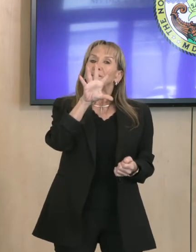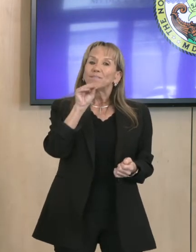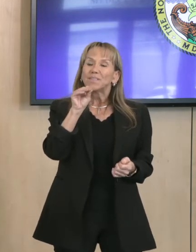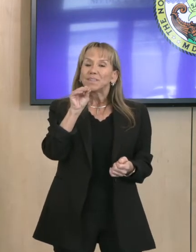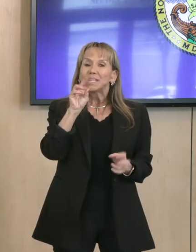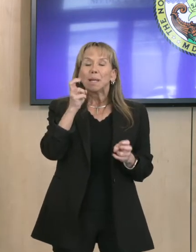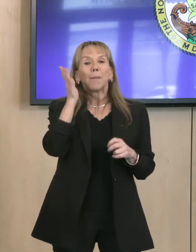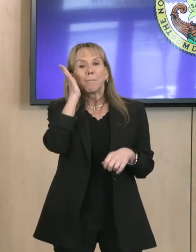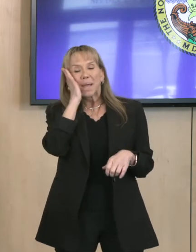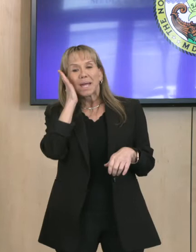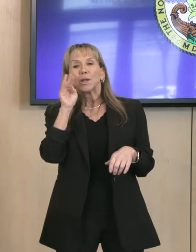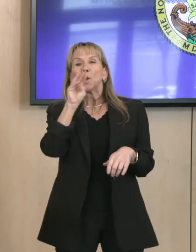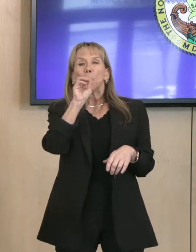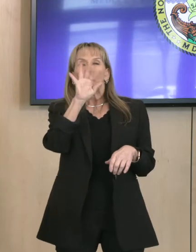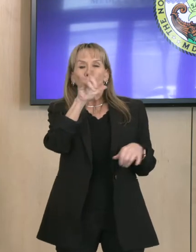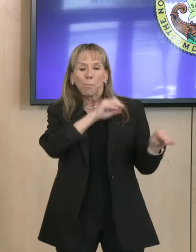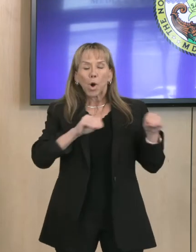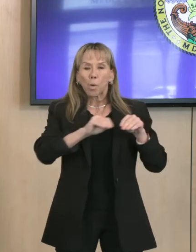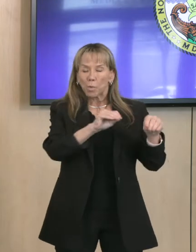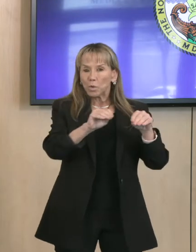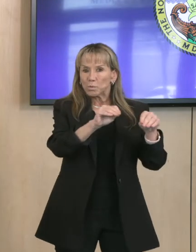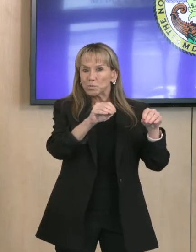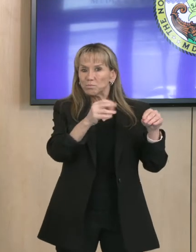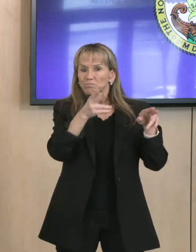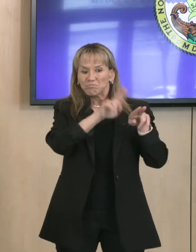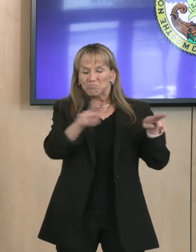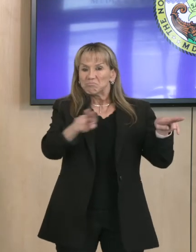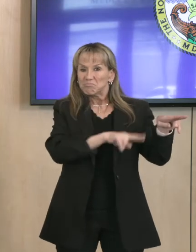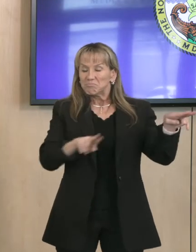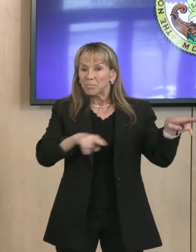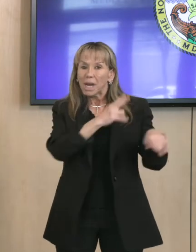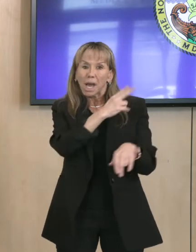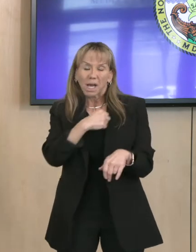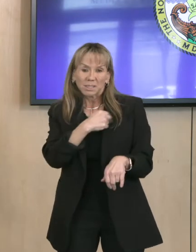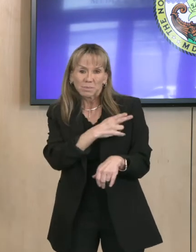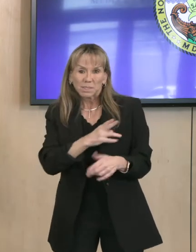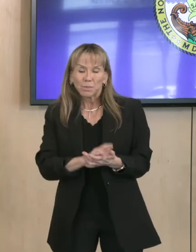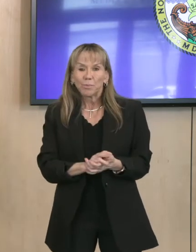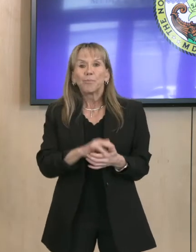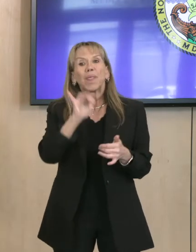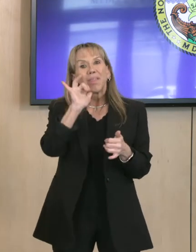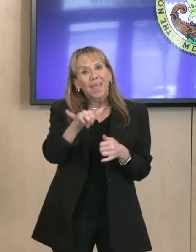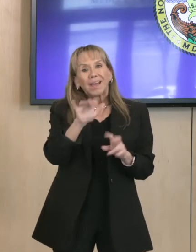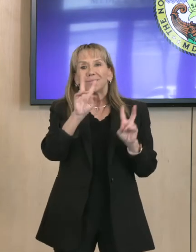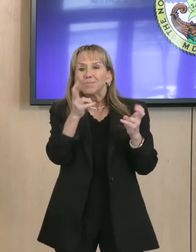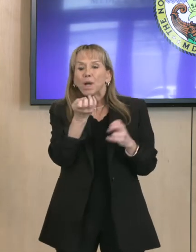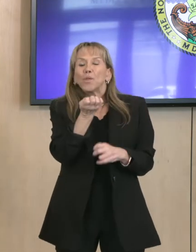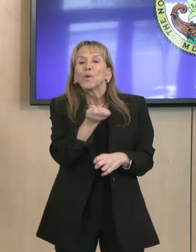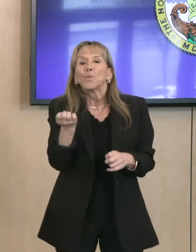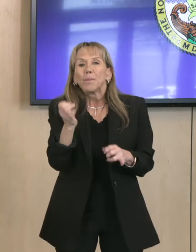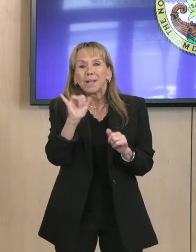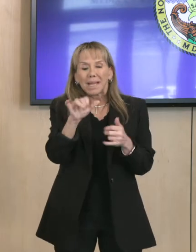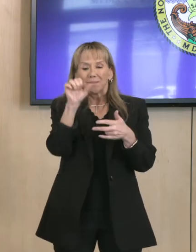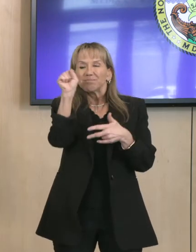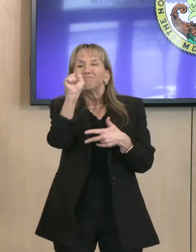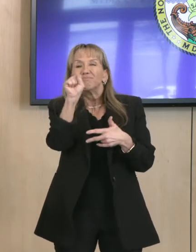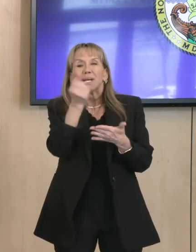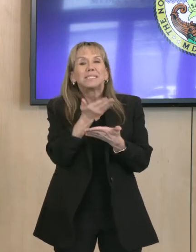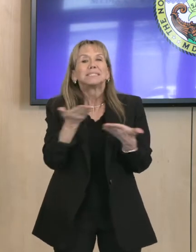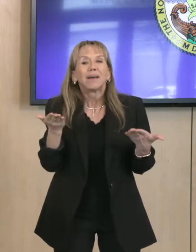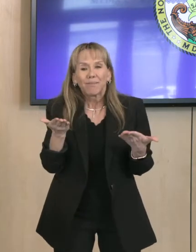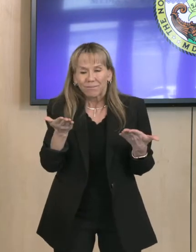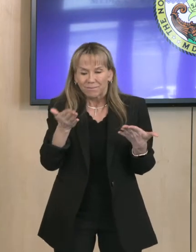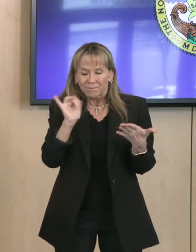field hospital, federal asset deployed by the state of California. This is the equipment, this is the stuff that would go